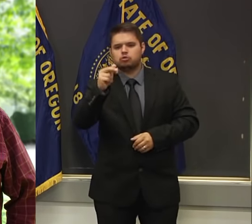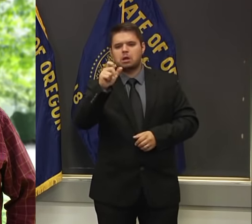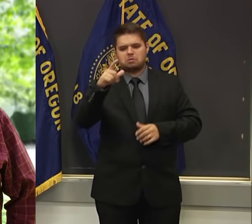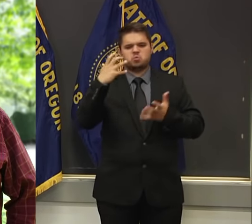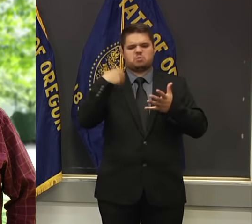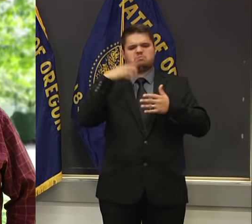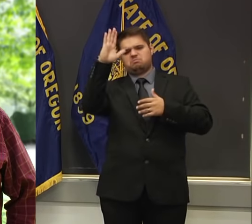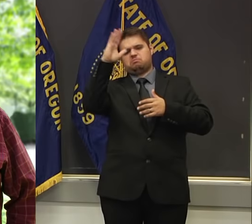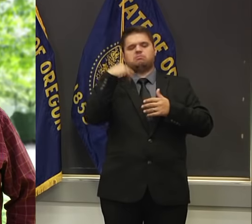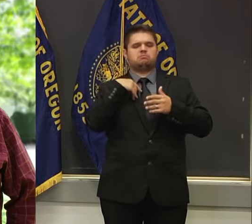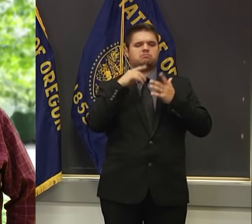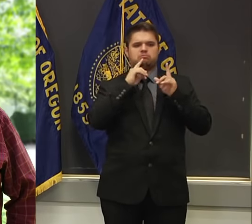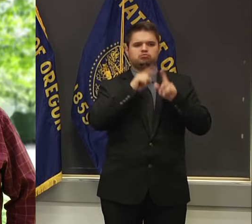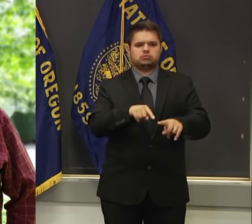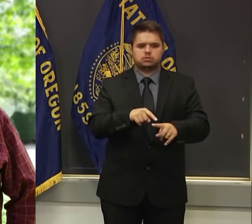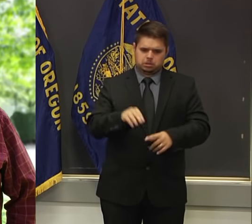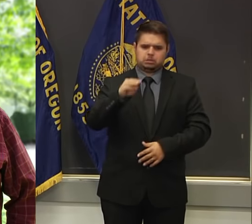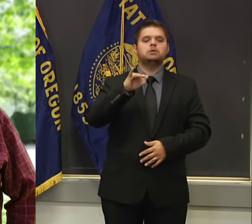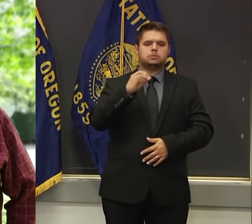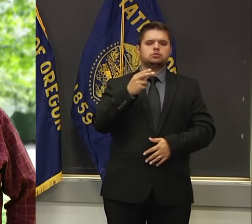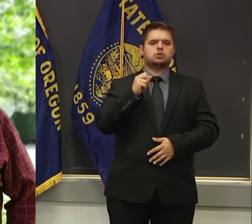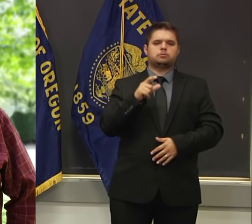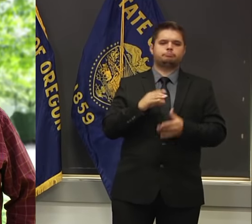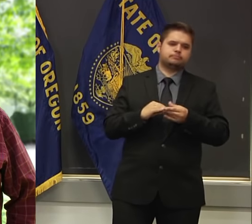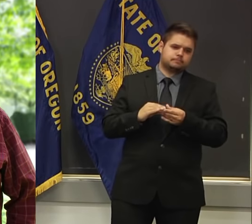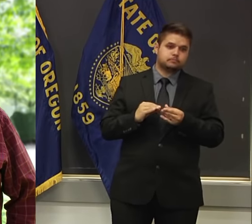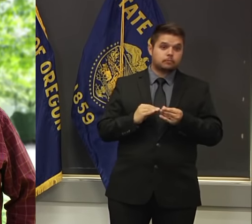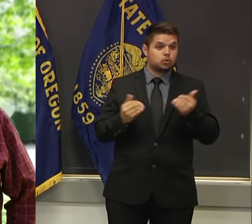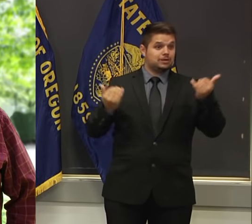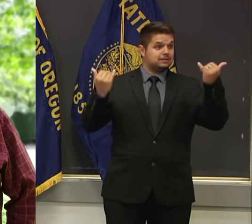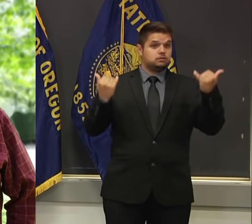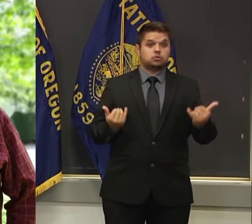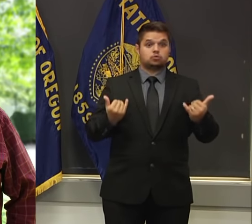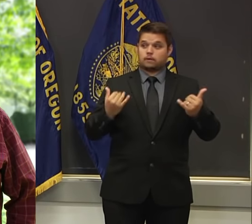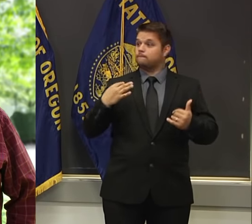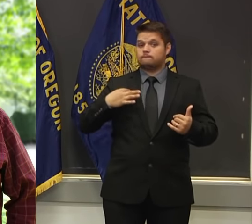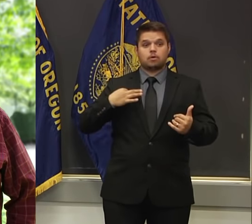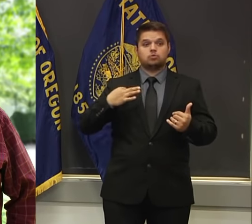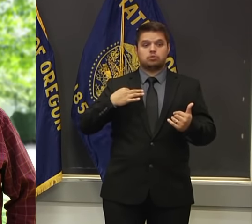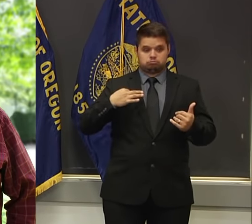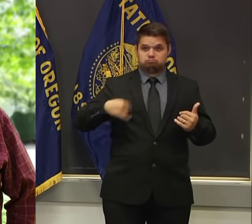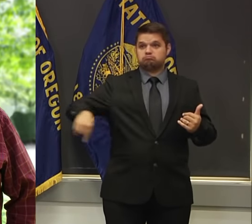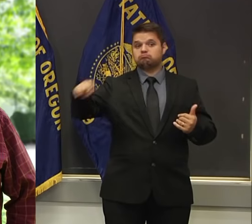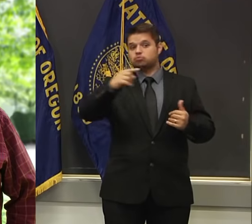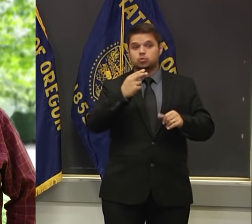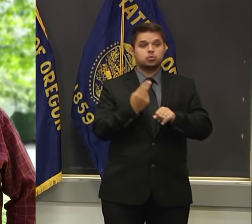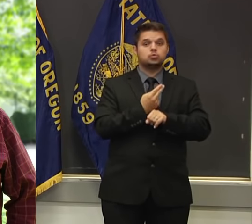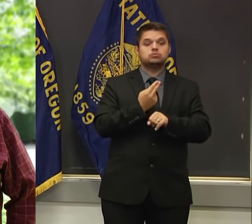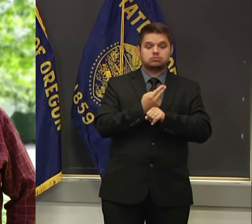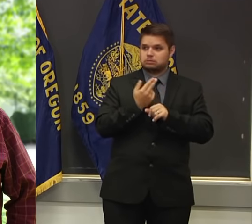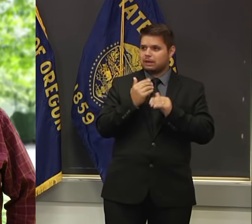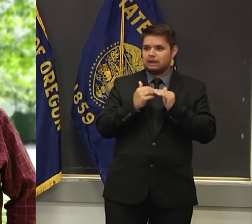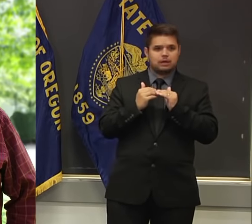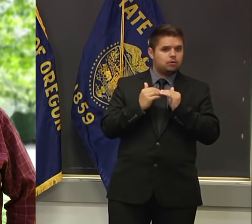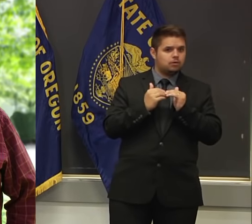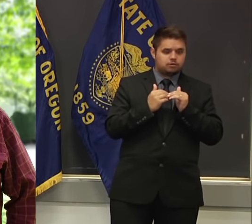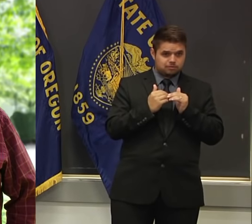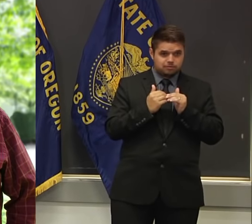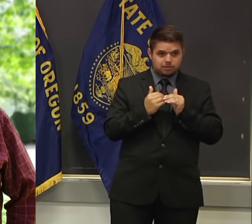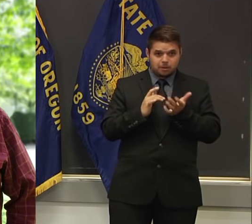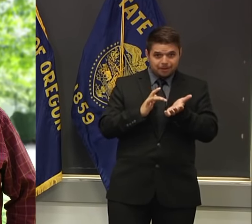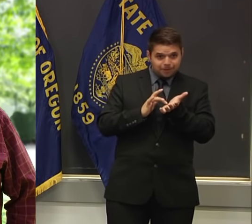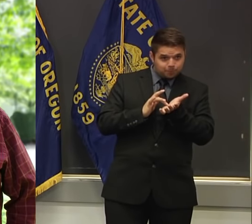Technically, we're viewing this as a voluntary use situation, which means that the medical screening that